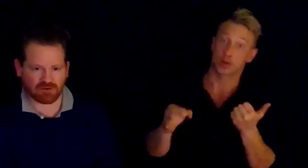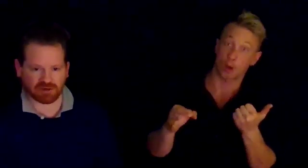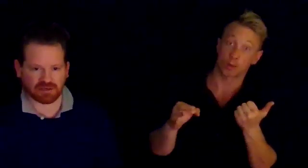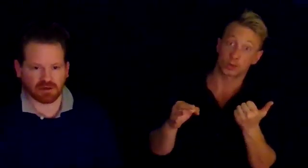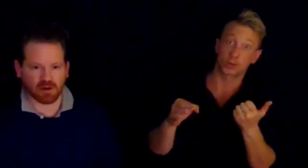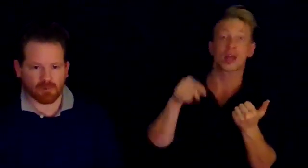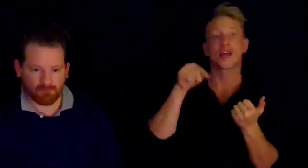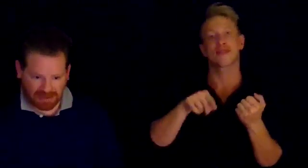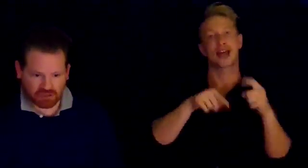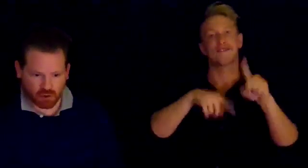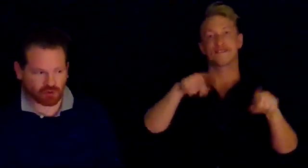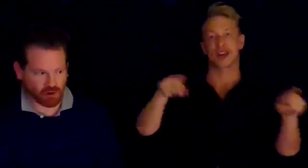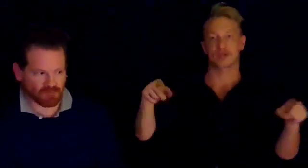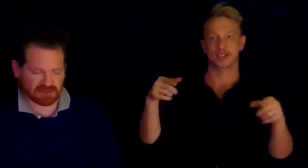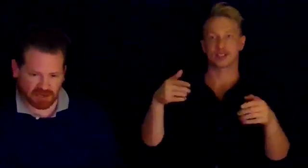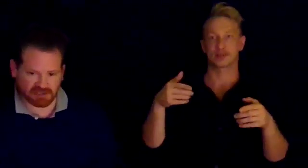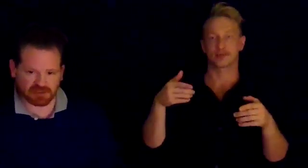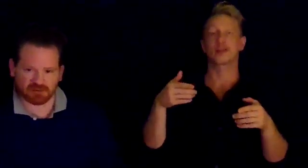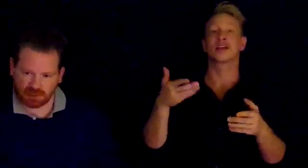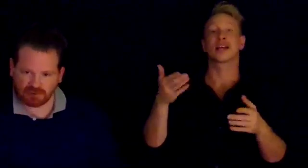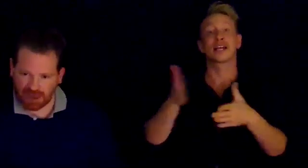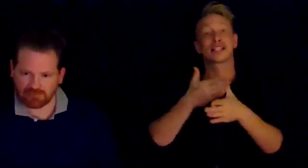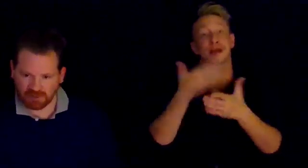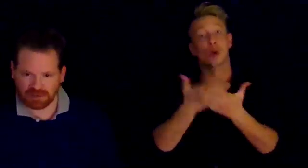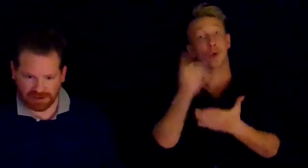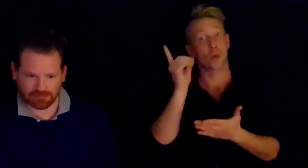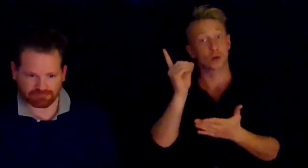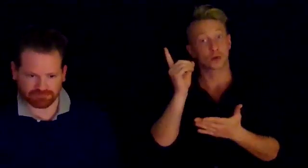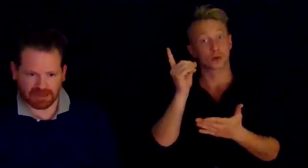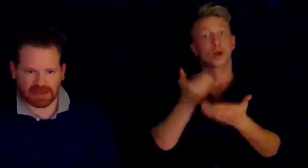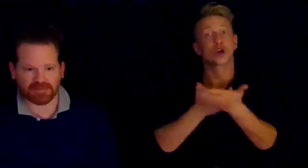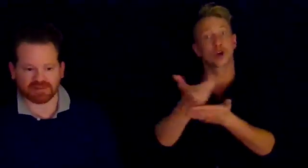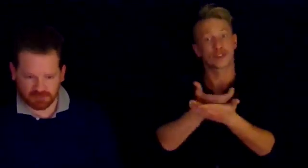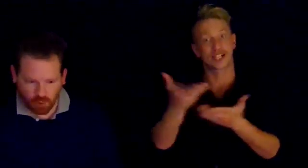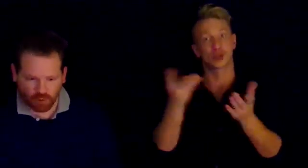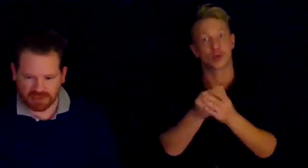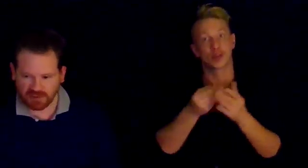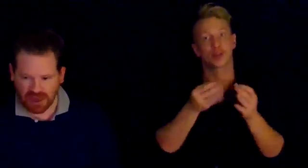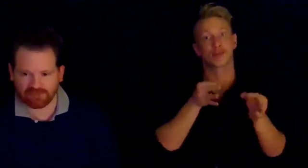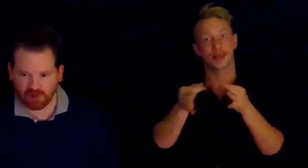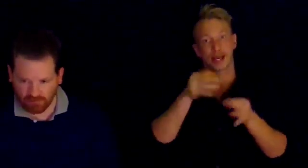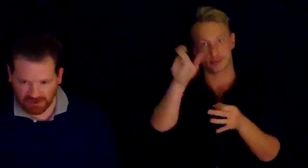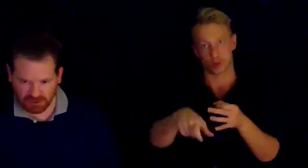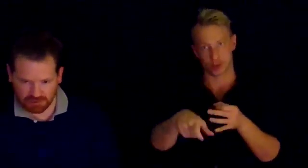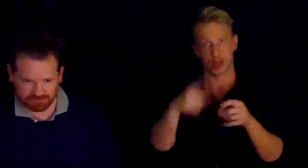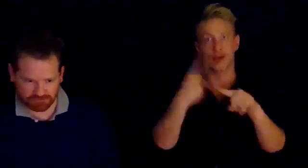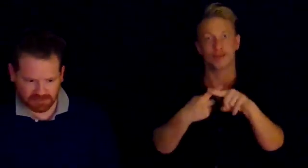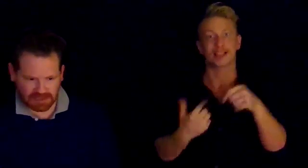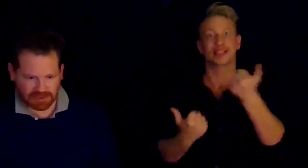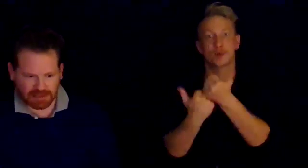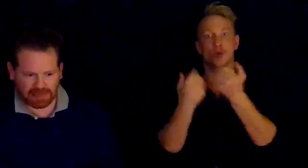It'll vary based on the conversation that you have with the planner. and the supports that you have around